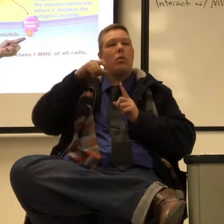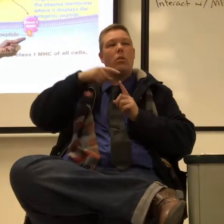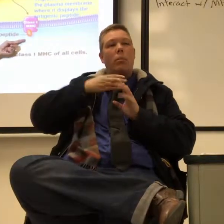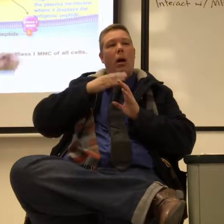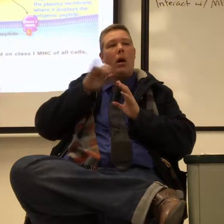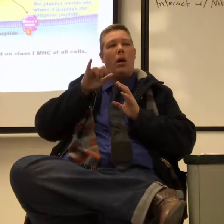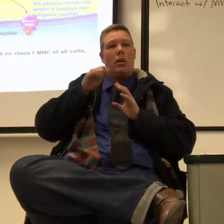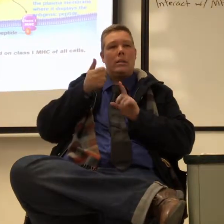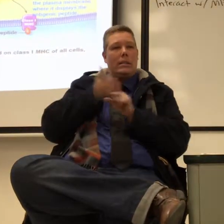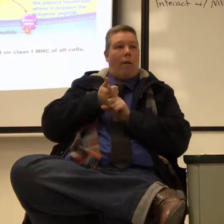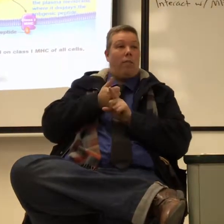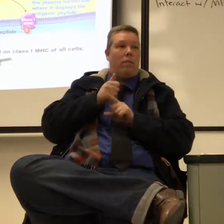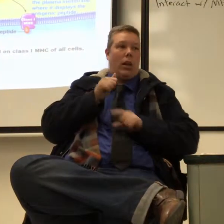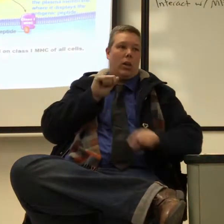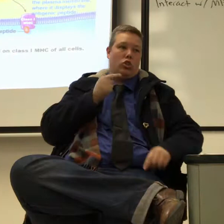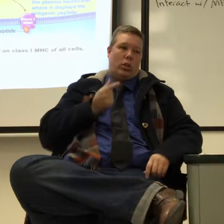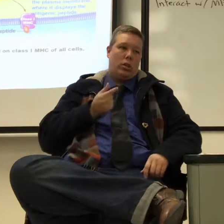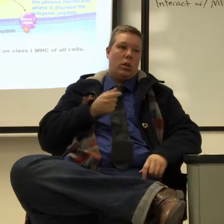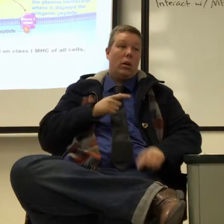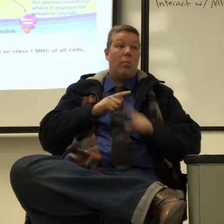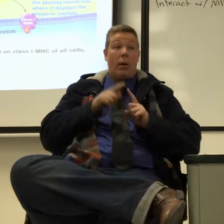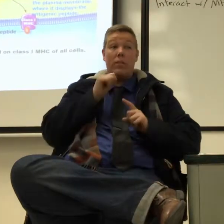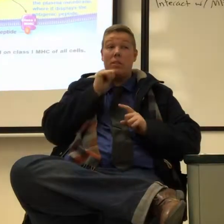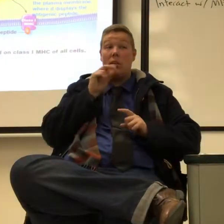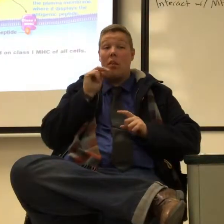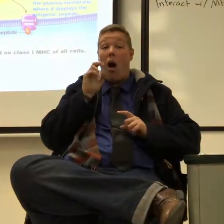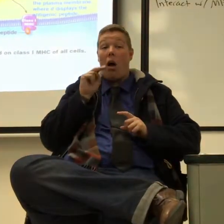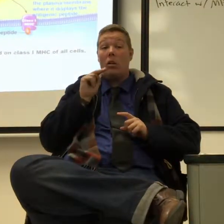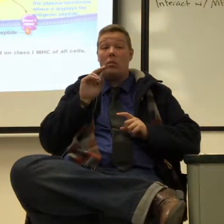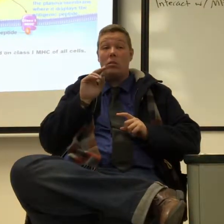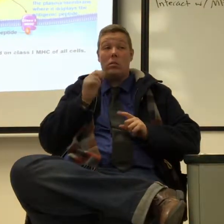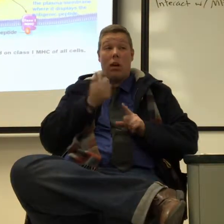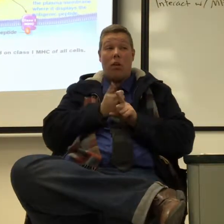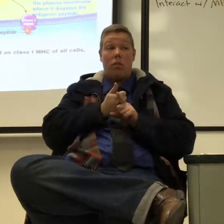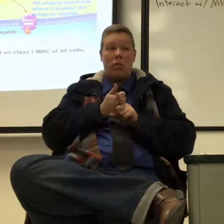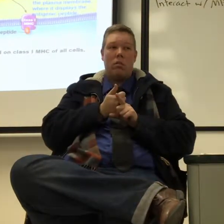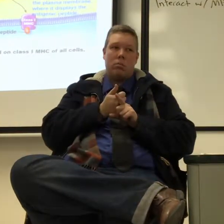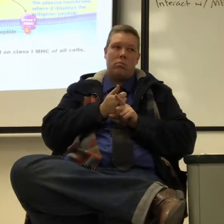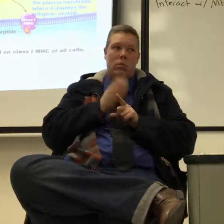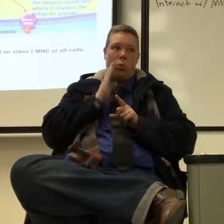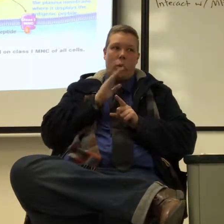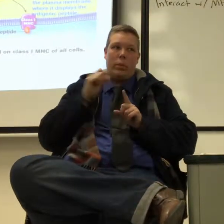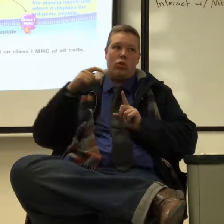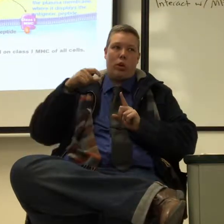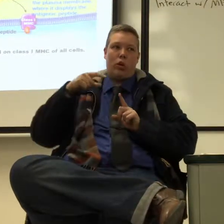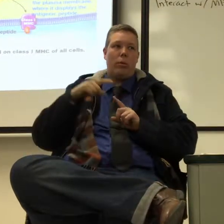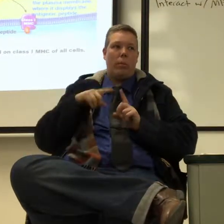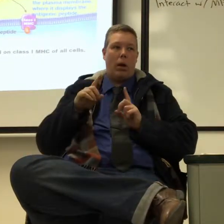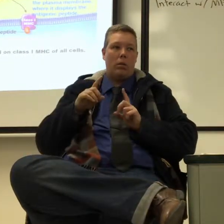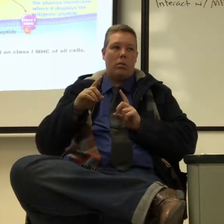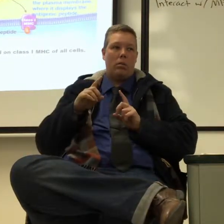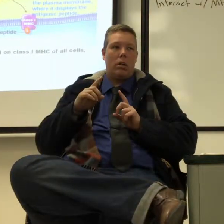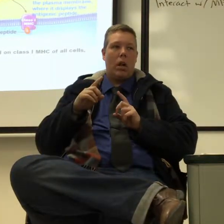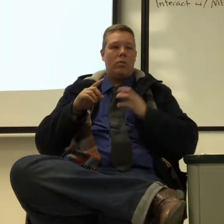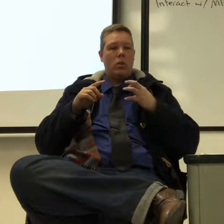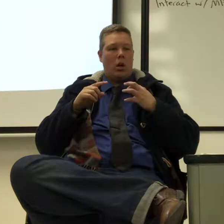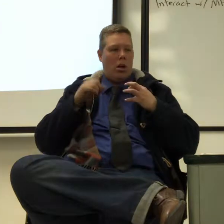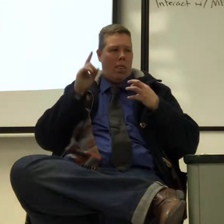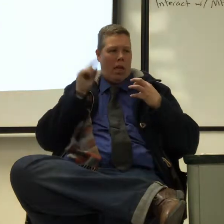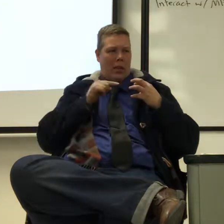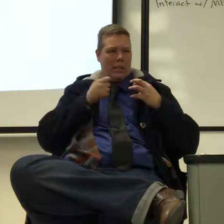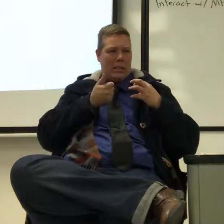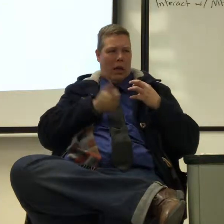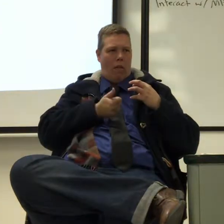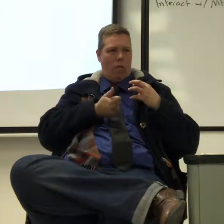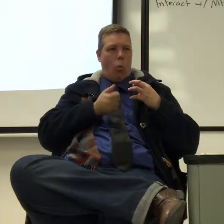Okay. Of course, if it is non-self, it would be, but just keep in mind, is it self or is it non-self? Now, class